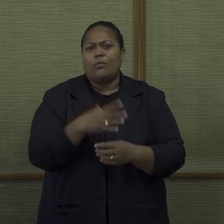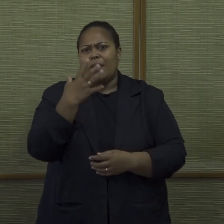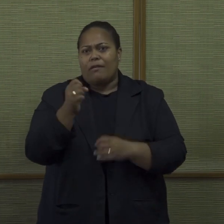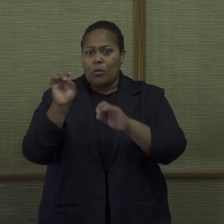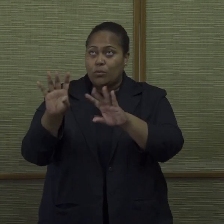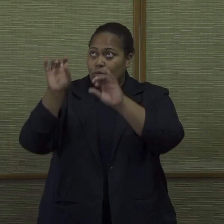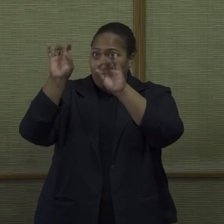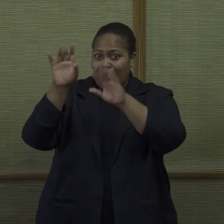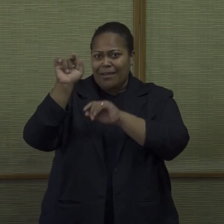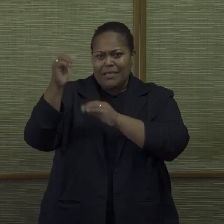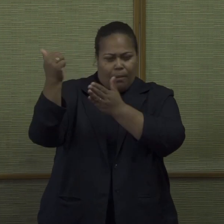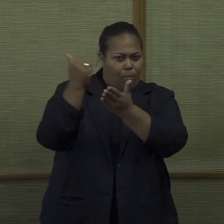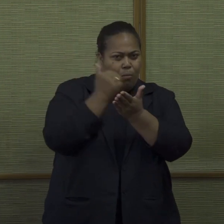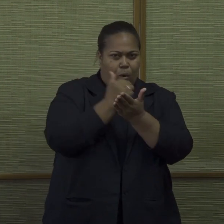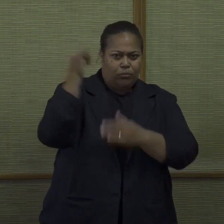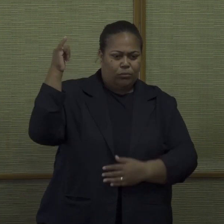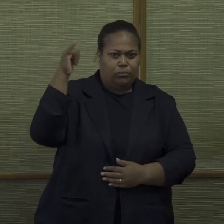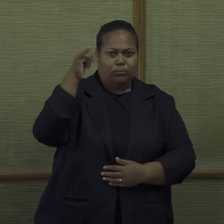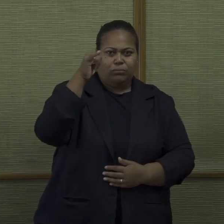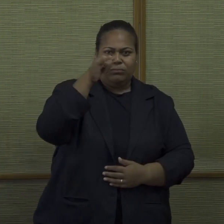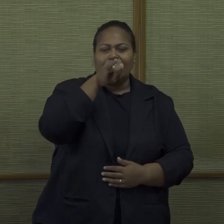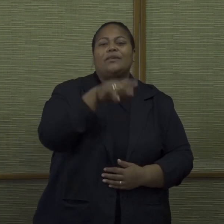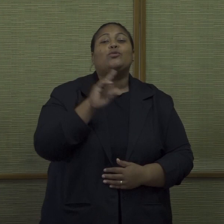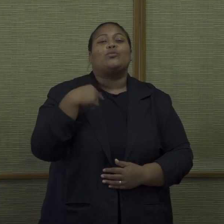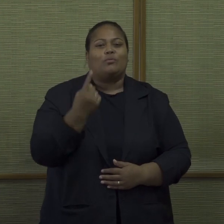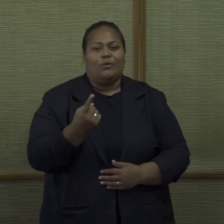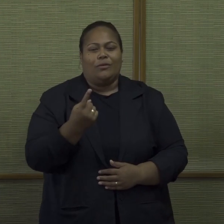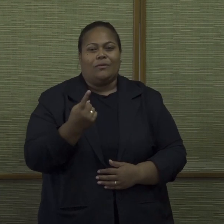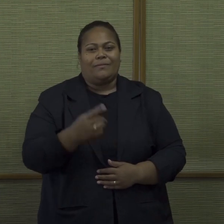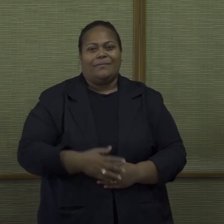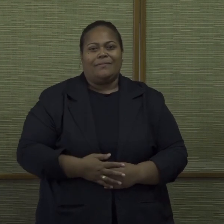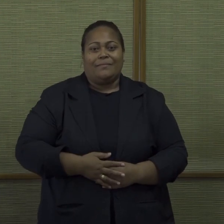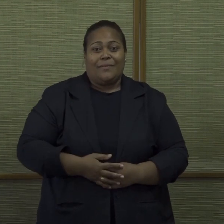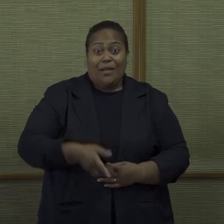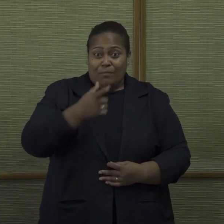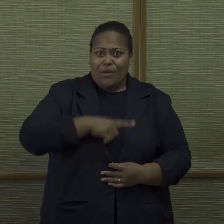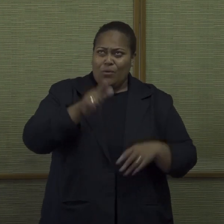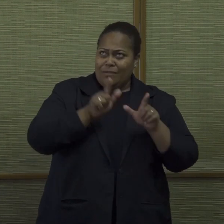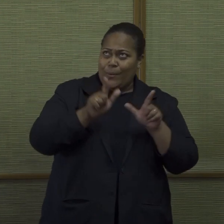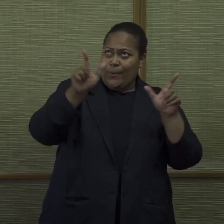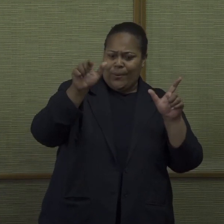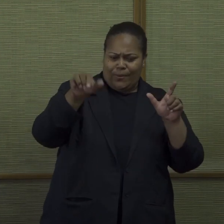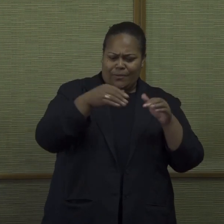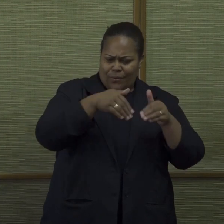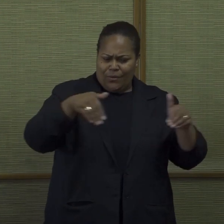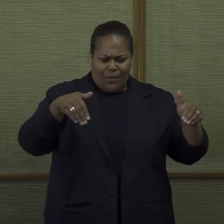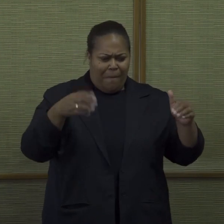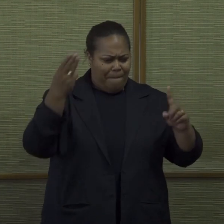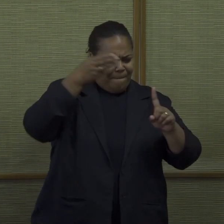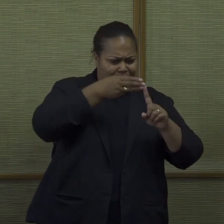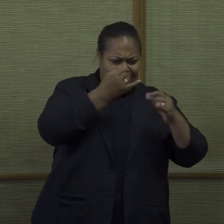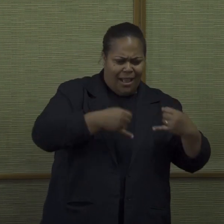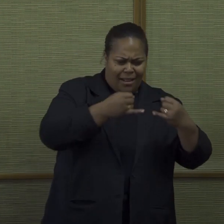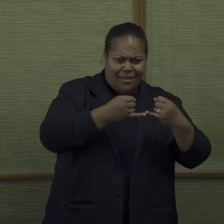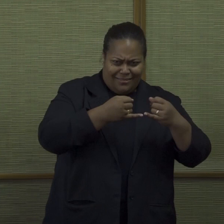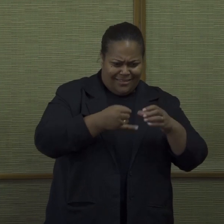Australians support in flying their plane tomorrow. Because of the distance between the main island and the